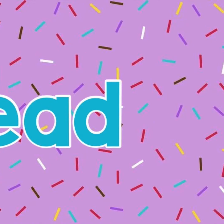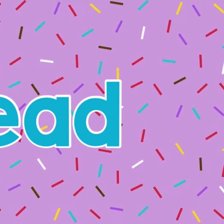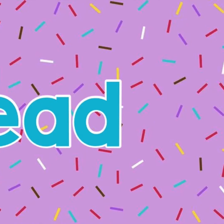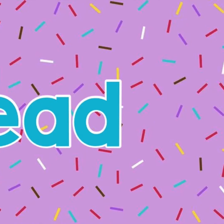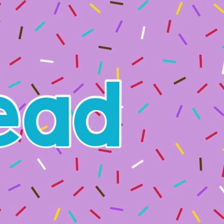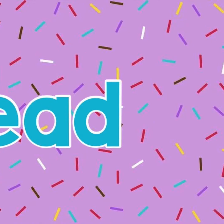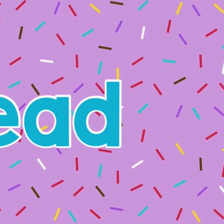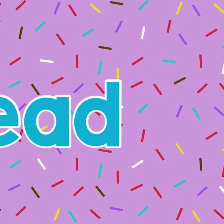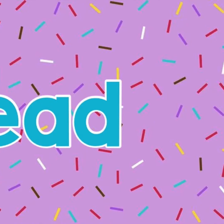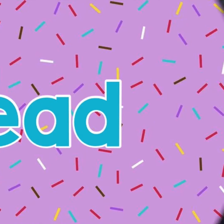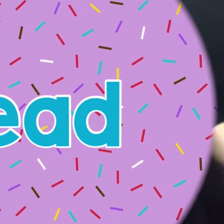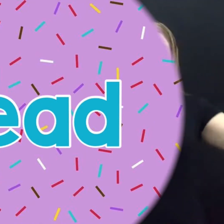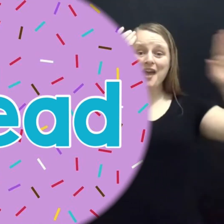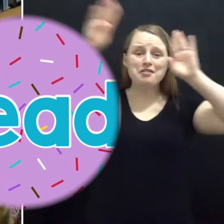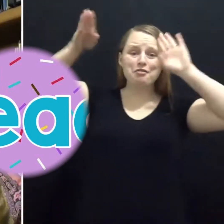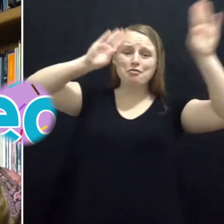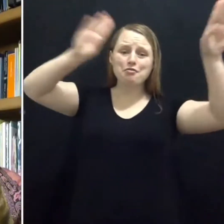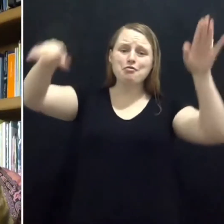Let's read that book.